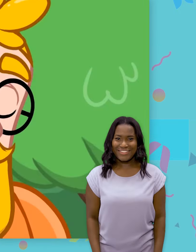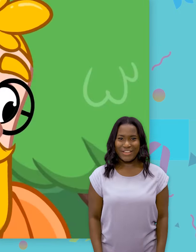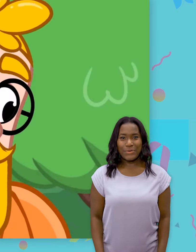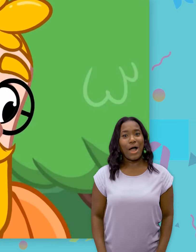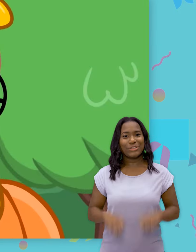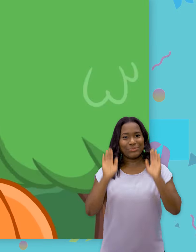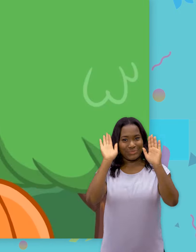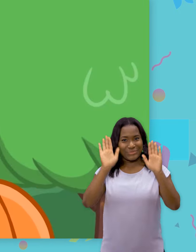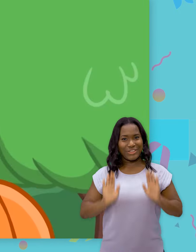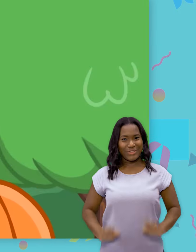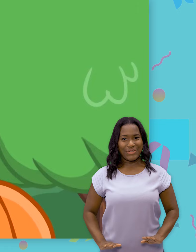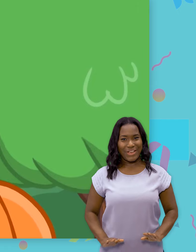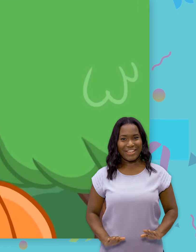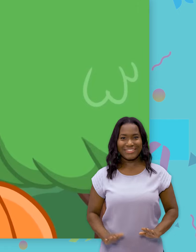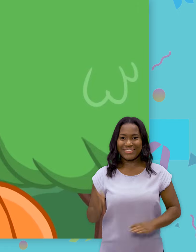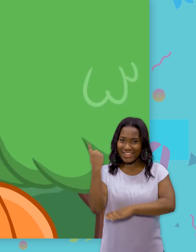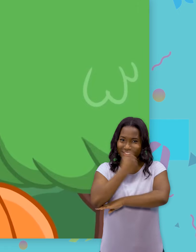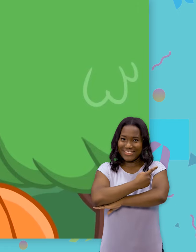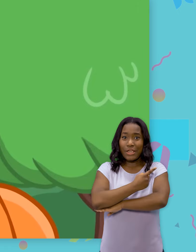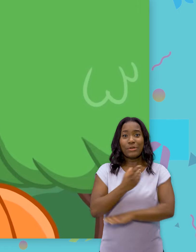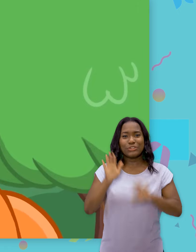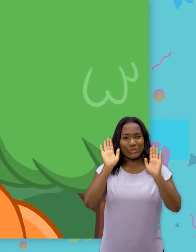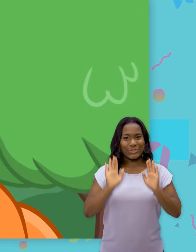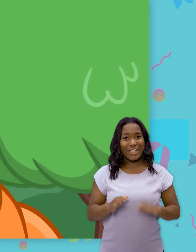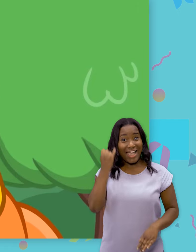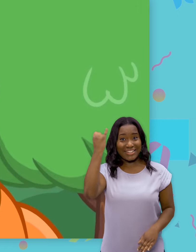Well, Mila, it was a great idea of yours